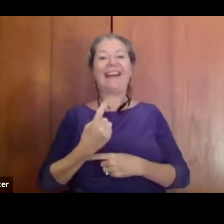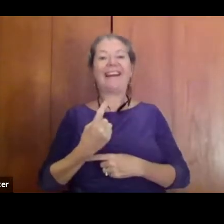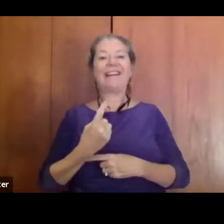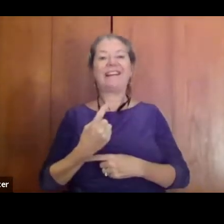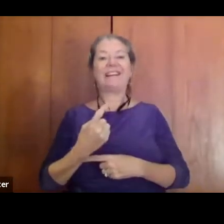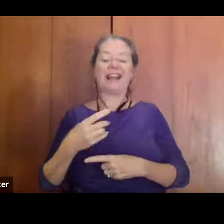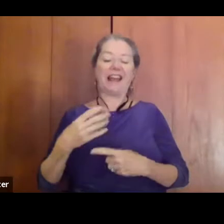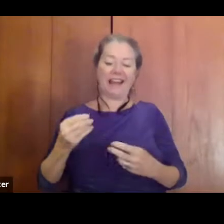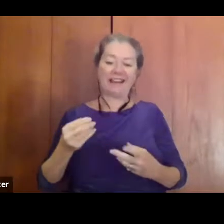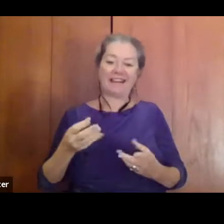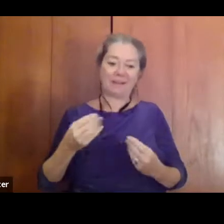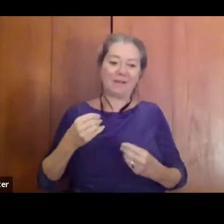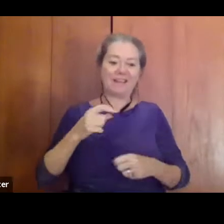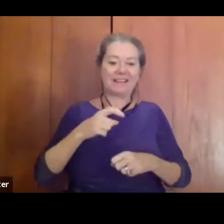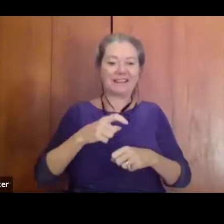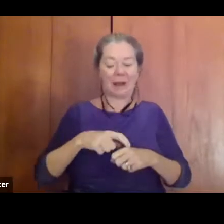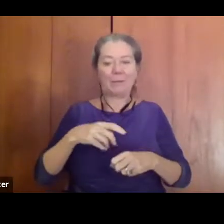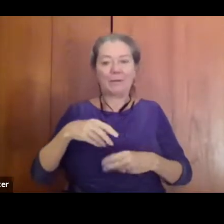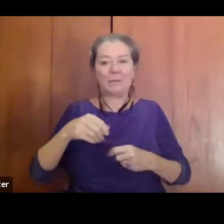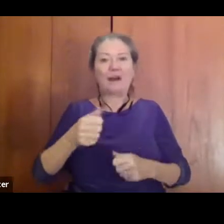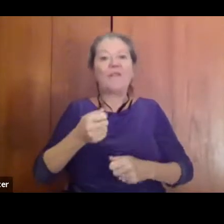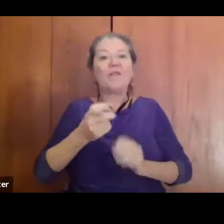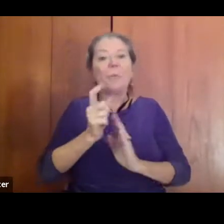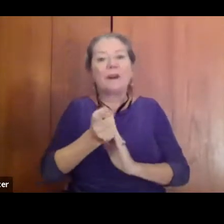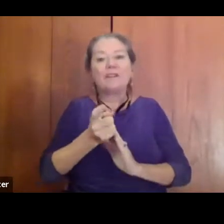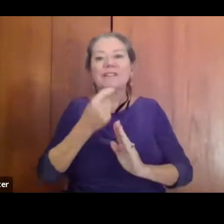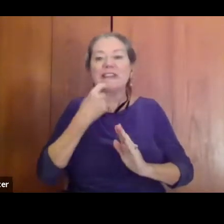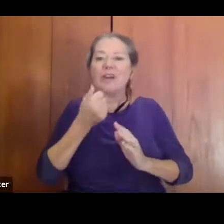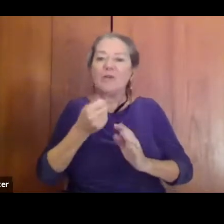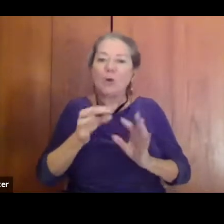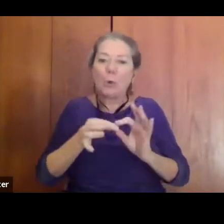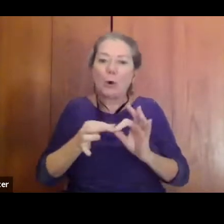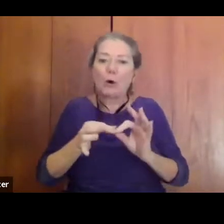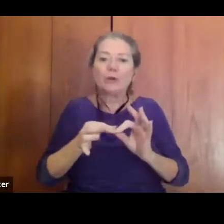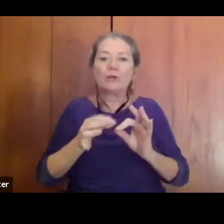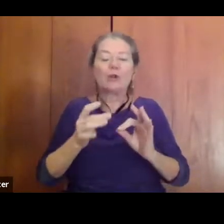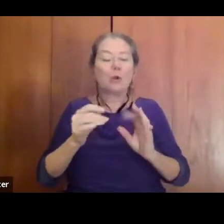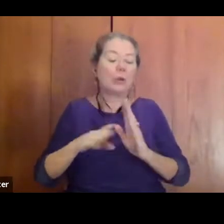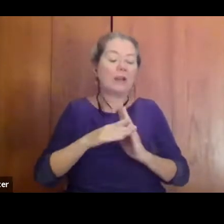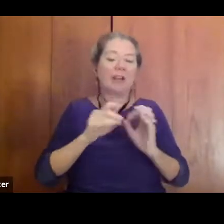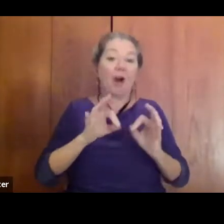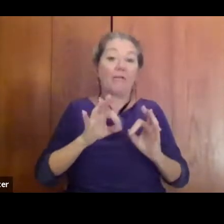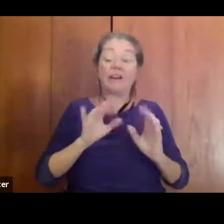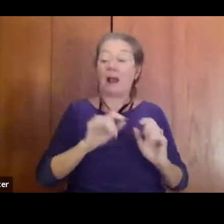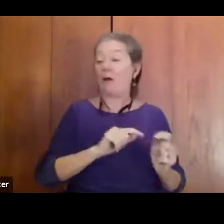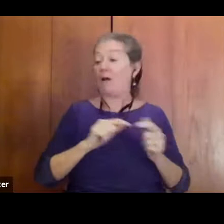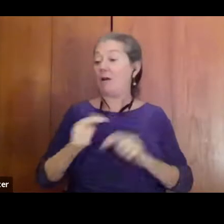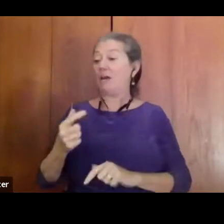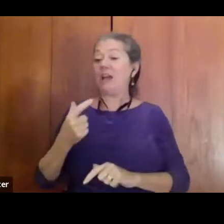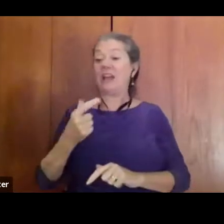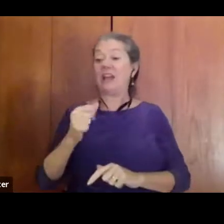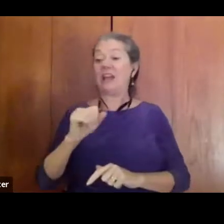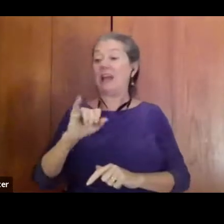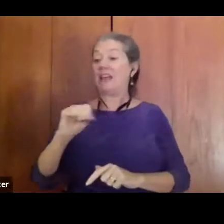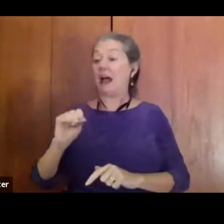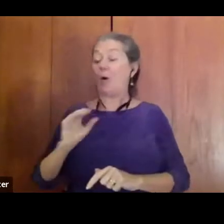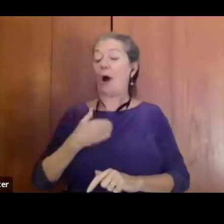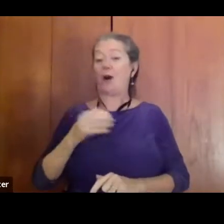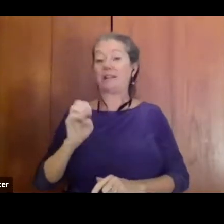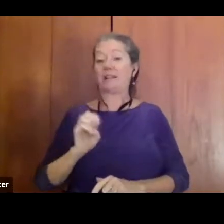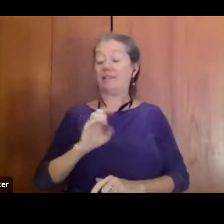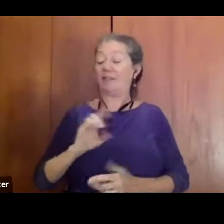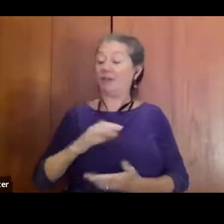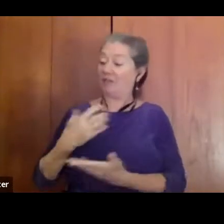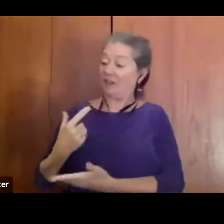few words here to kick this thing off. And with that, I will turn it over to Yao, our Executive Director. Yao.